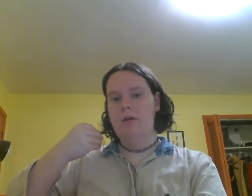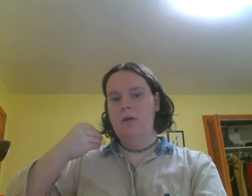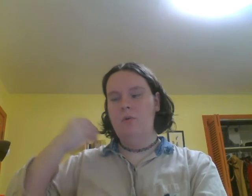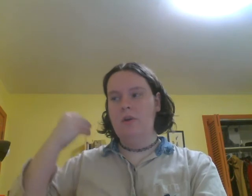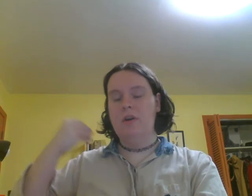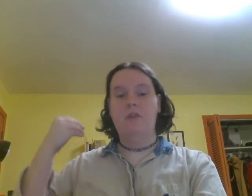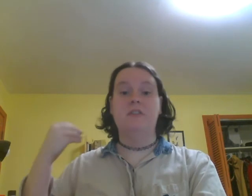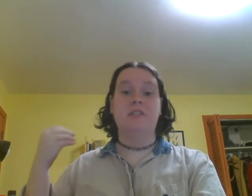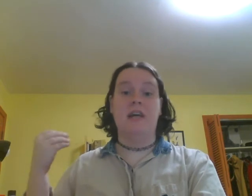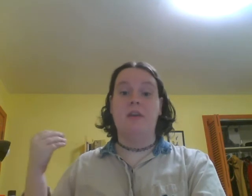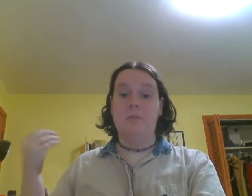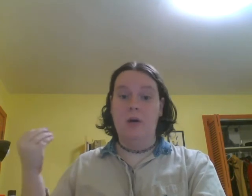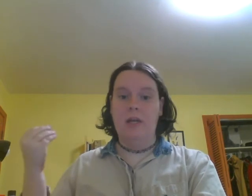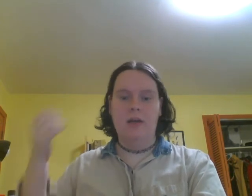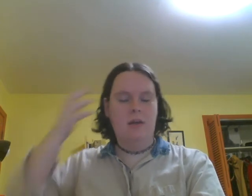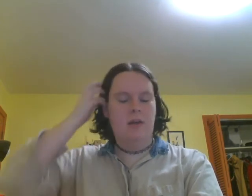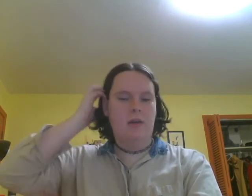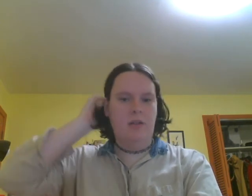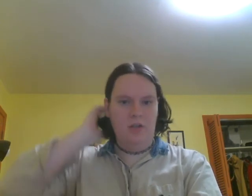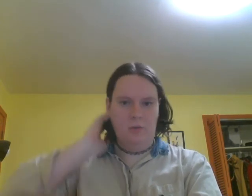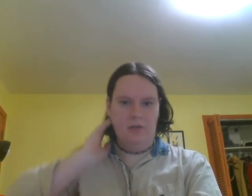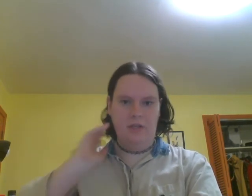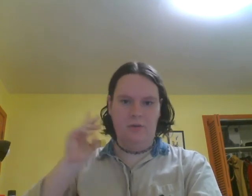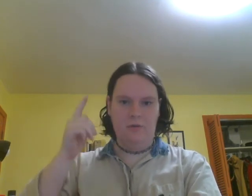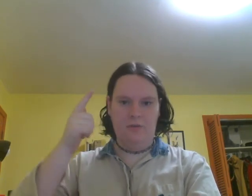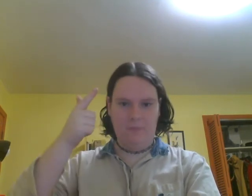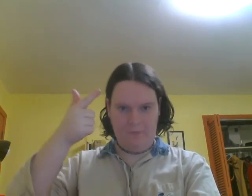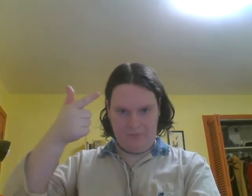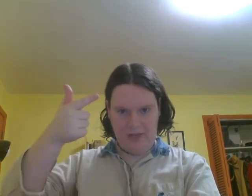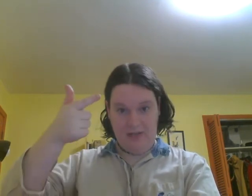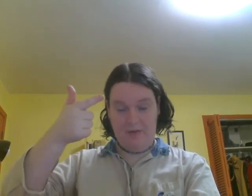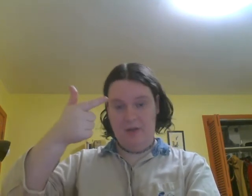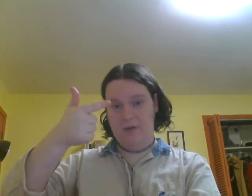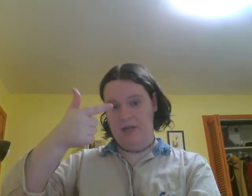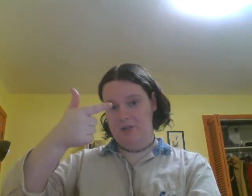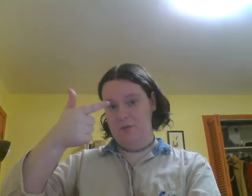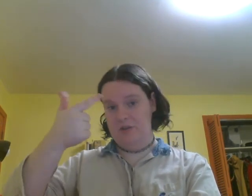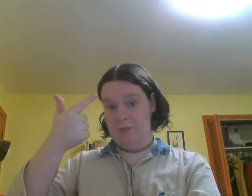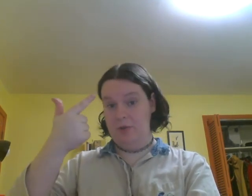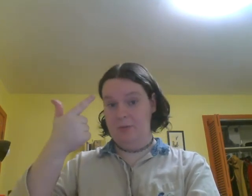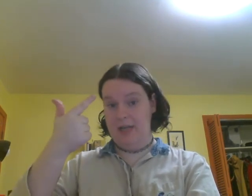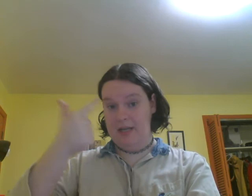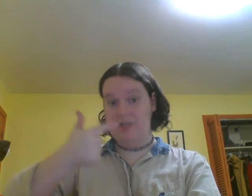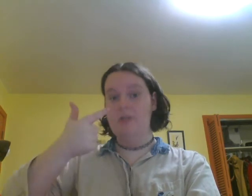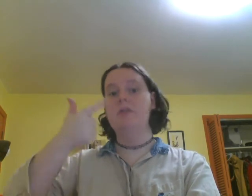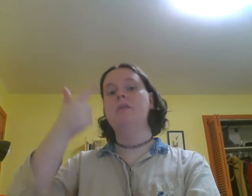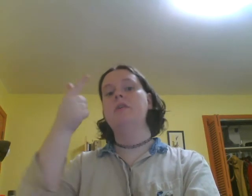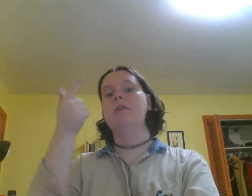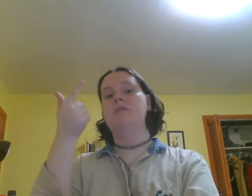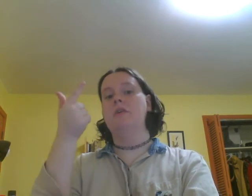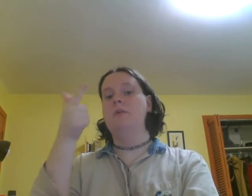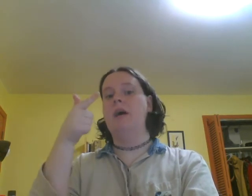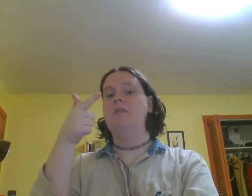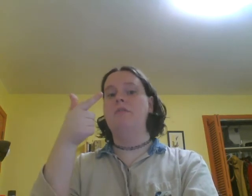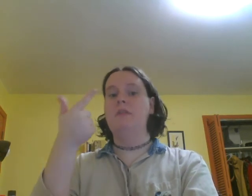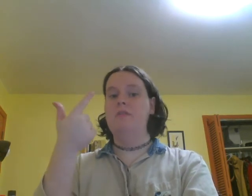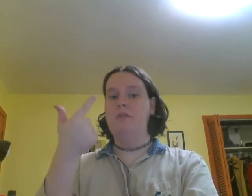with coefficients higher than 1, you would use a different notation, which is multiplication. So you have this